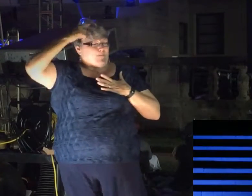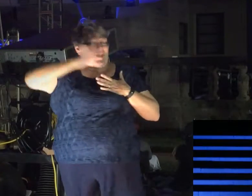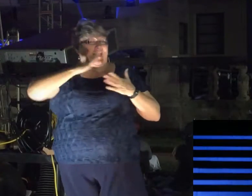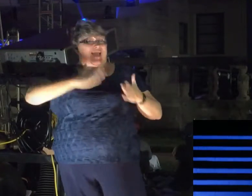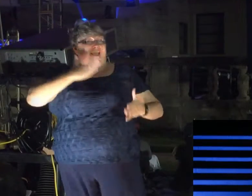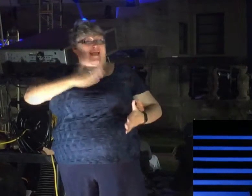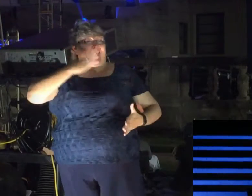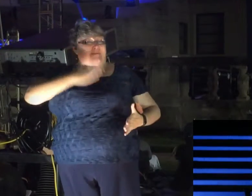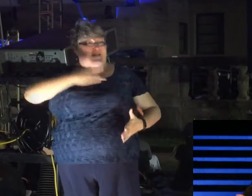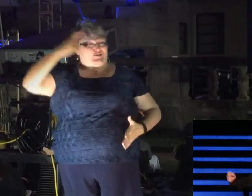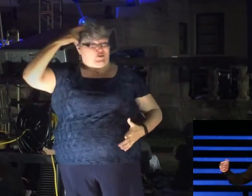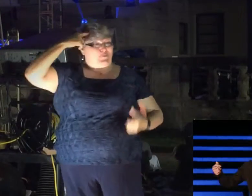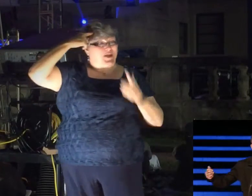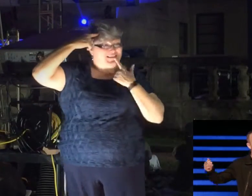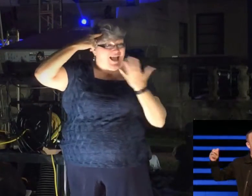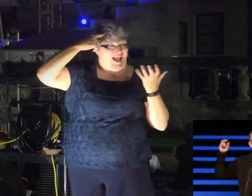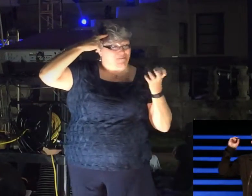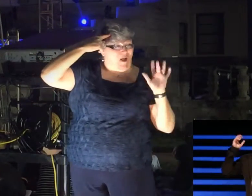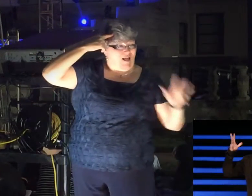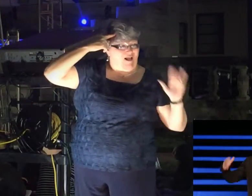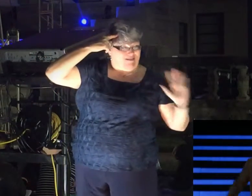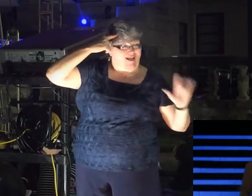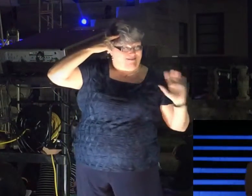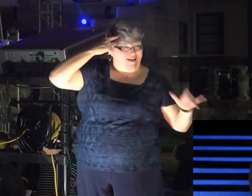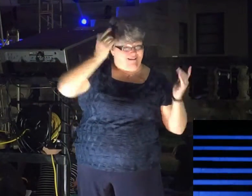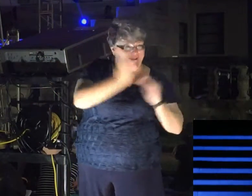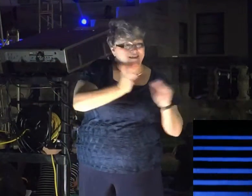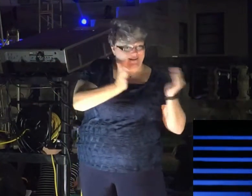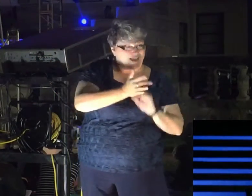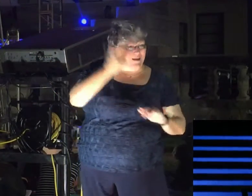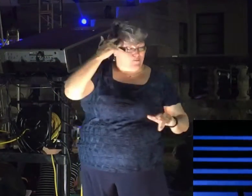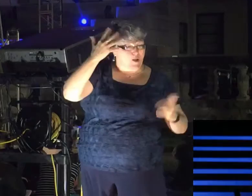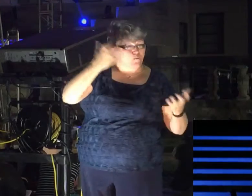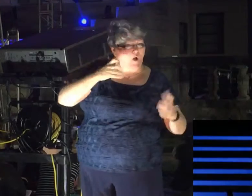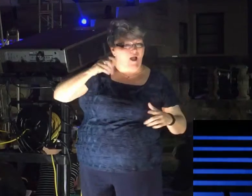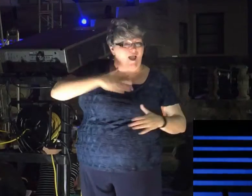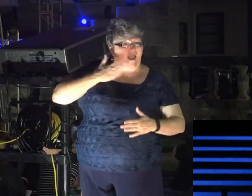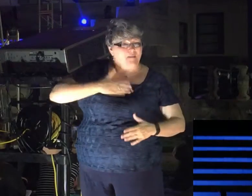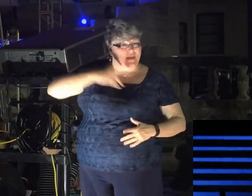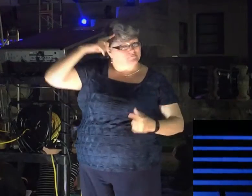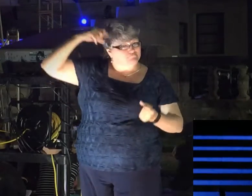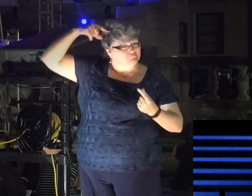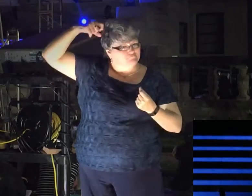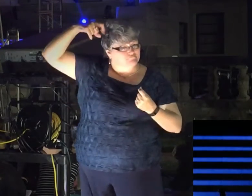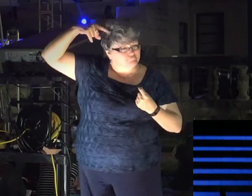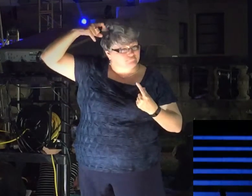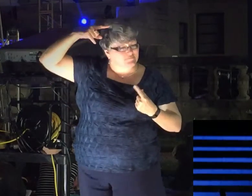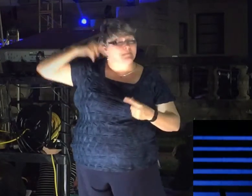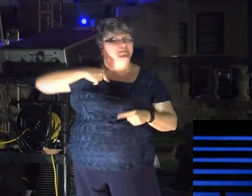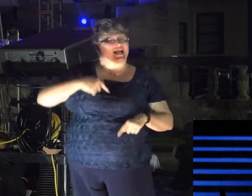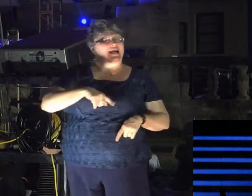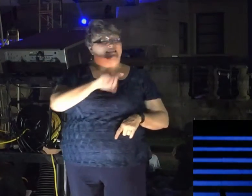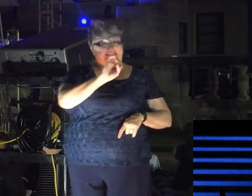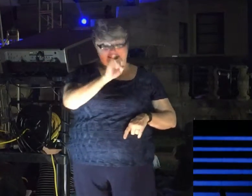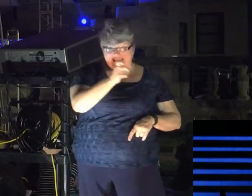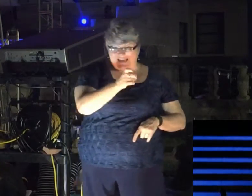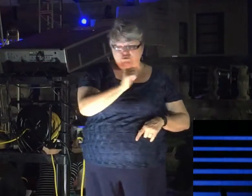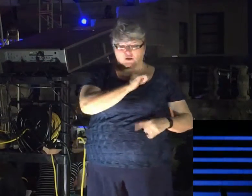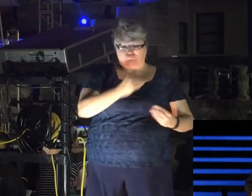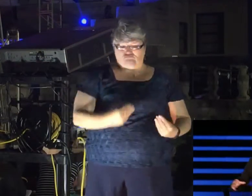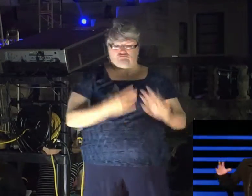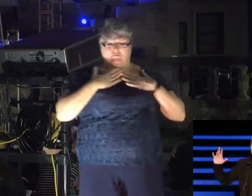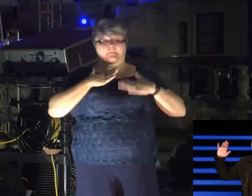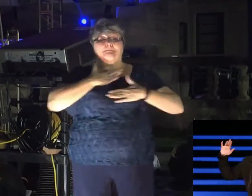it makes my brain really happy. And so your brain says, I got to do that again, right? Because sex is meant to